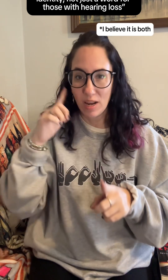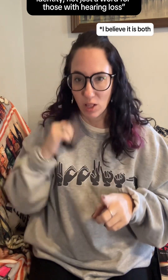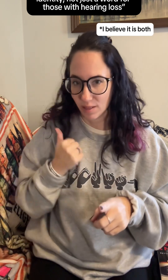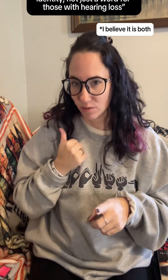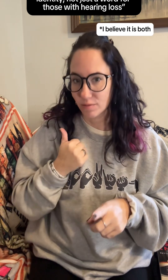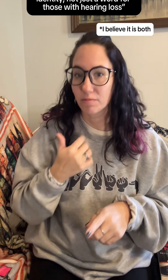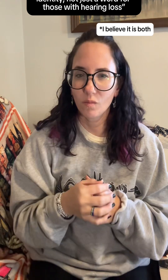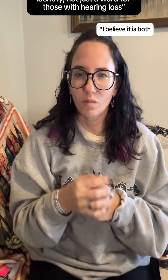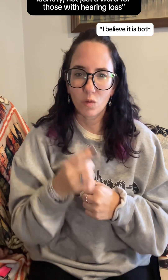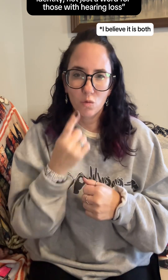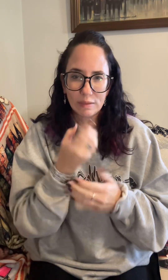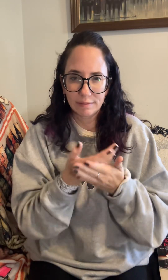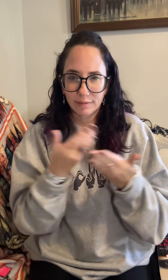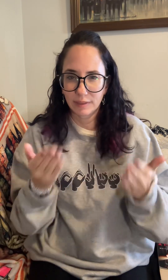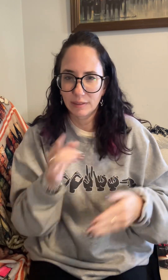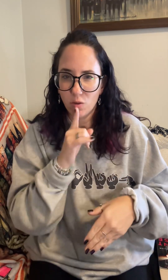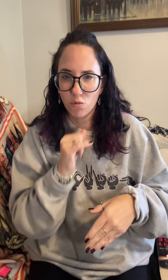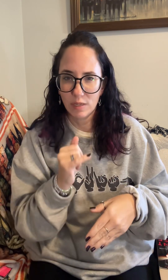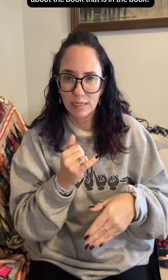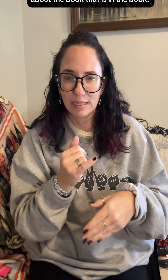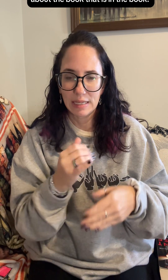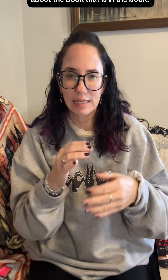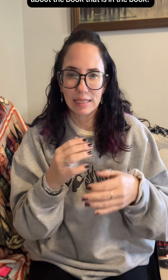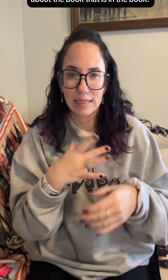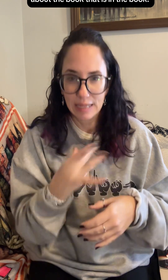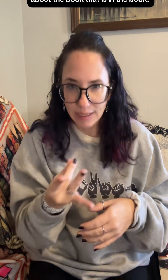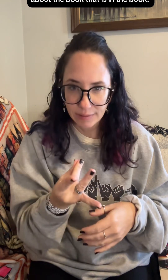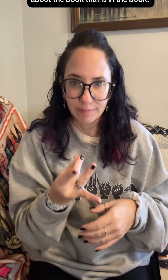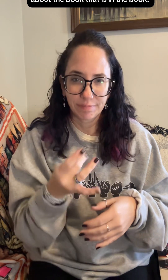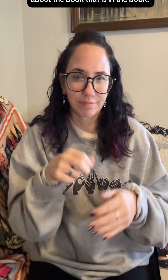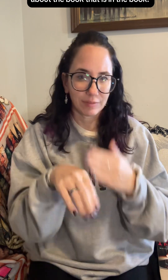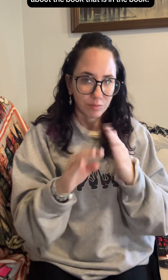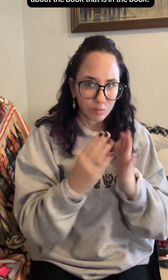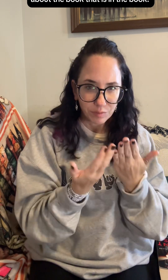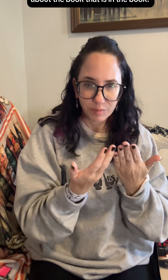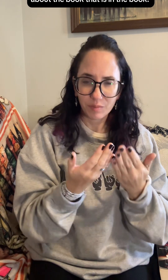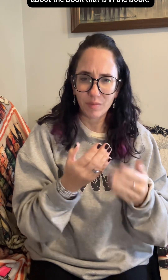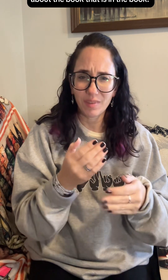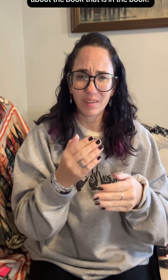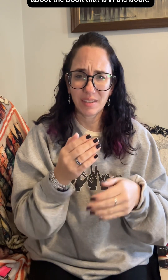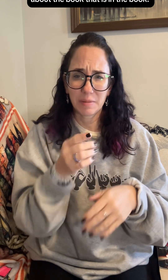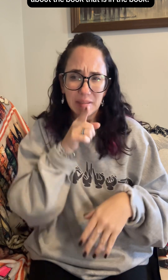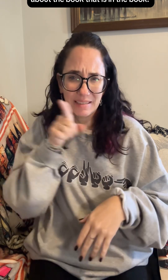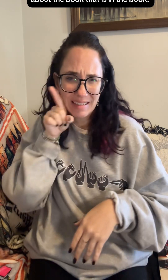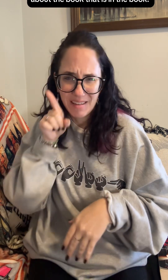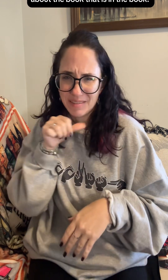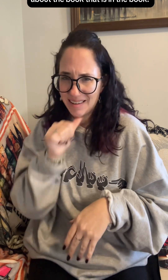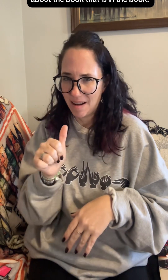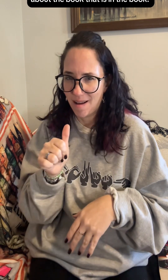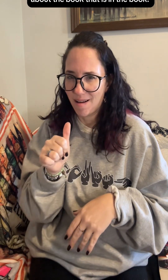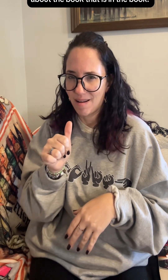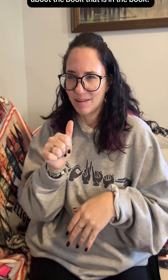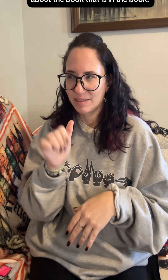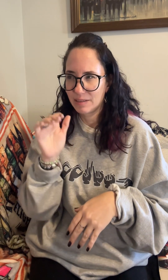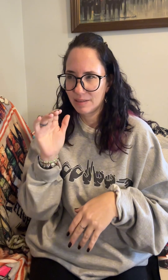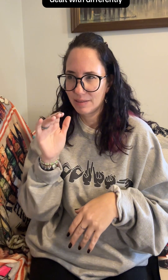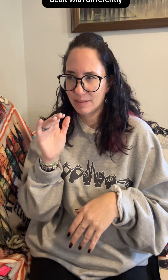with hearing loss. So, some things that I really liked about the book is that in the book, being